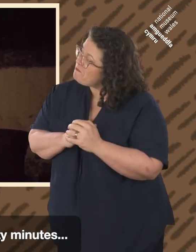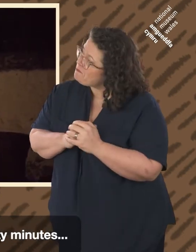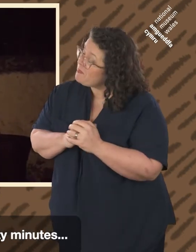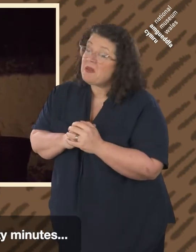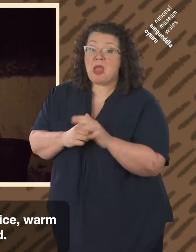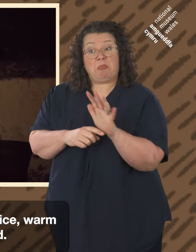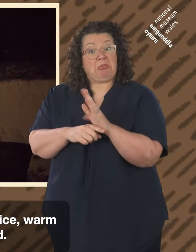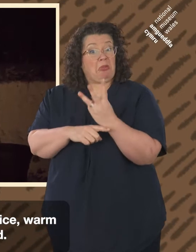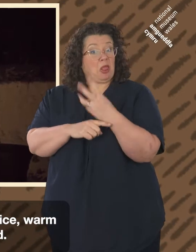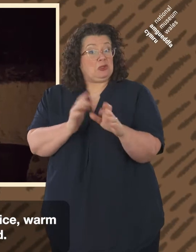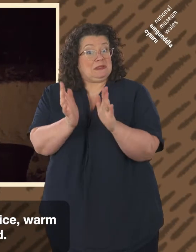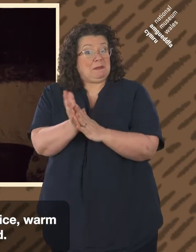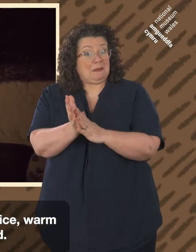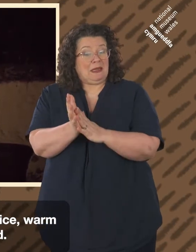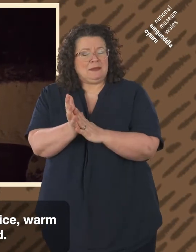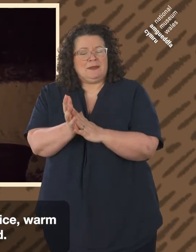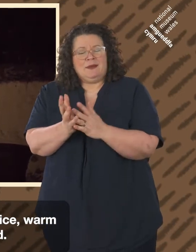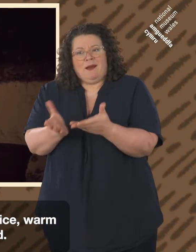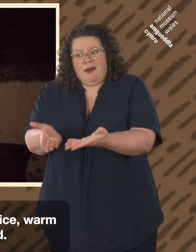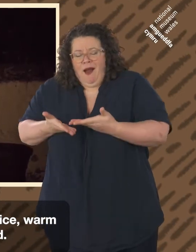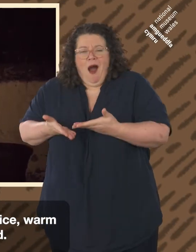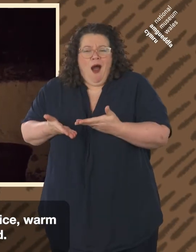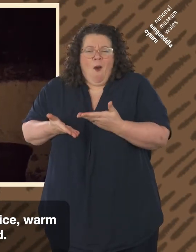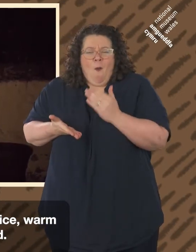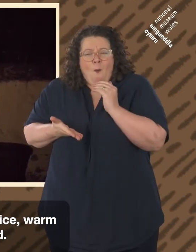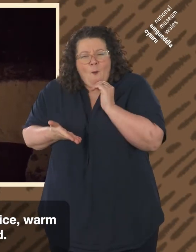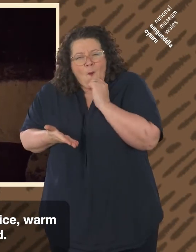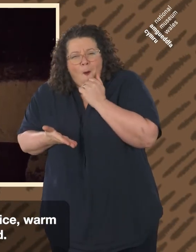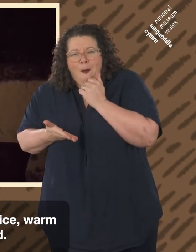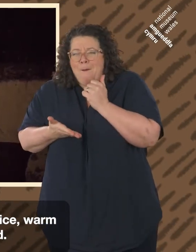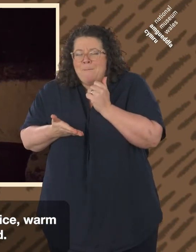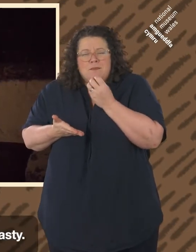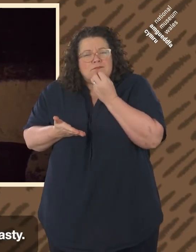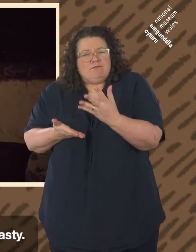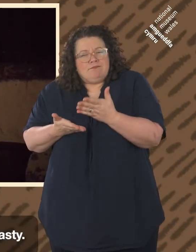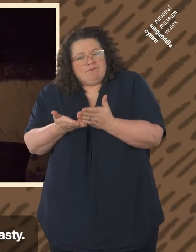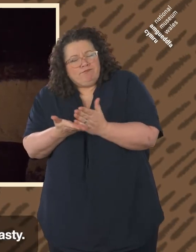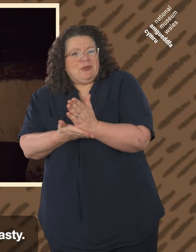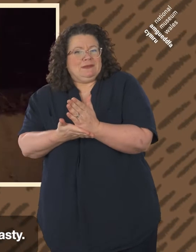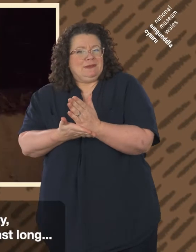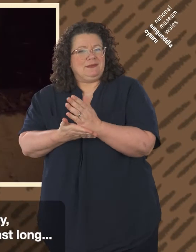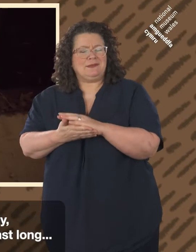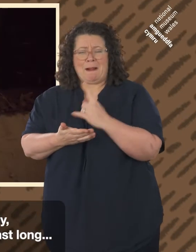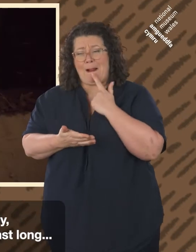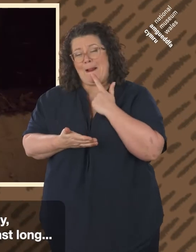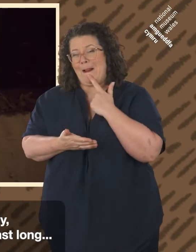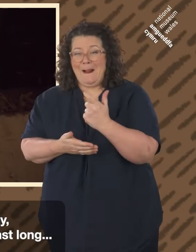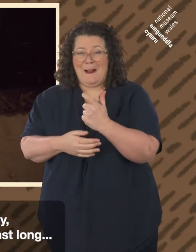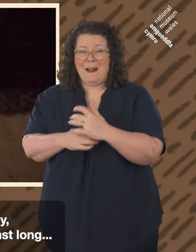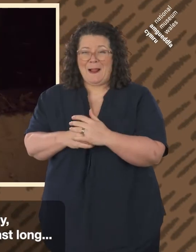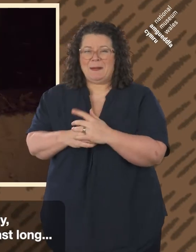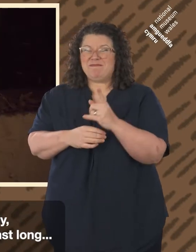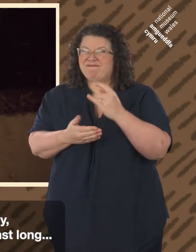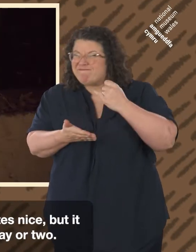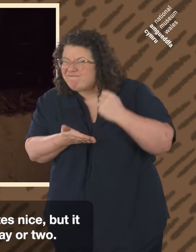30 minutes we should have a nice warm loaf of bread. It's very, very tasty. Unfortunately, our bread